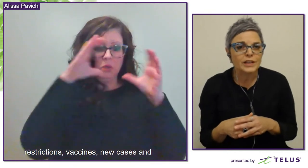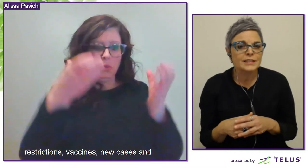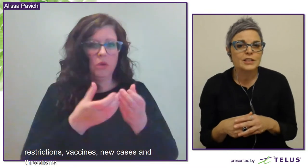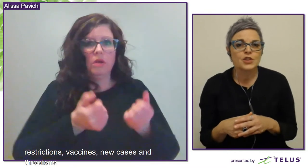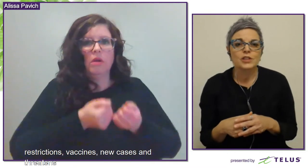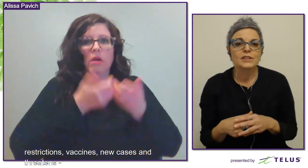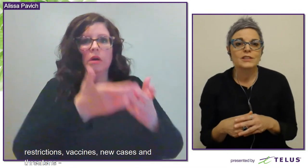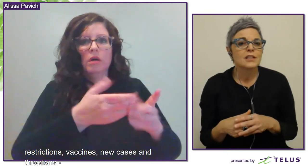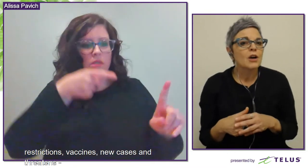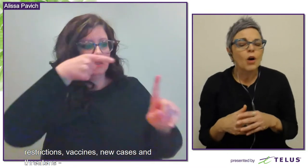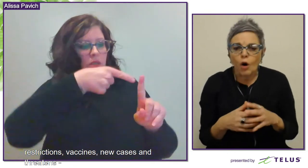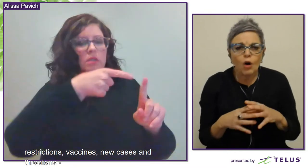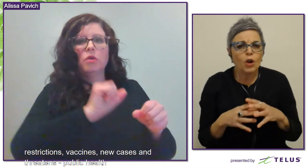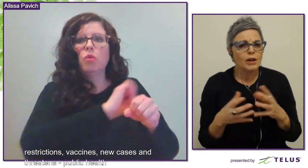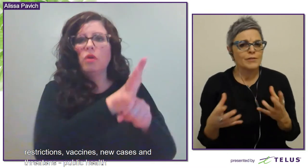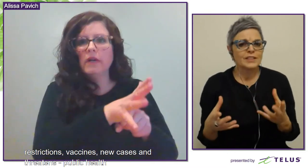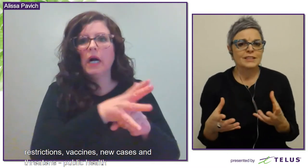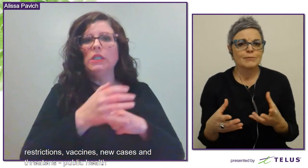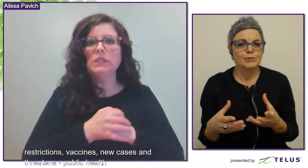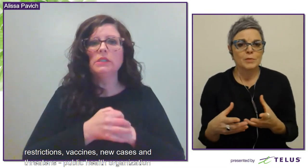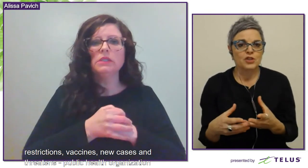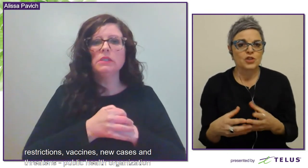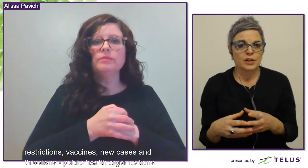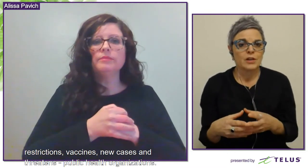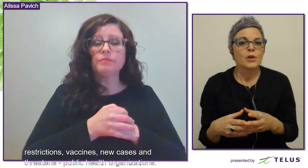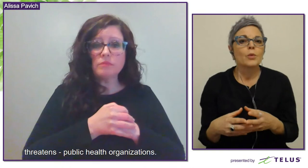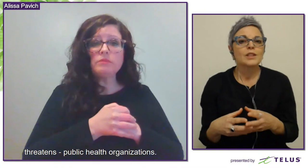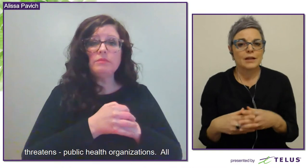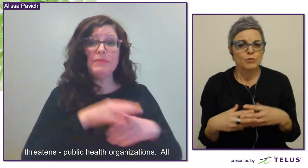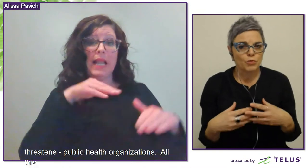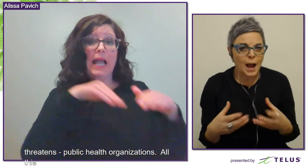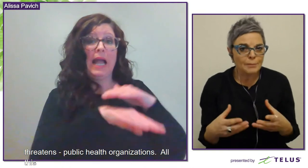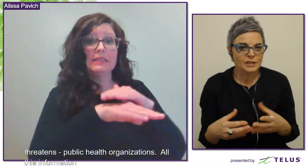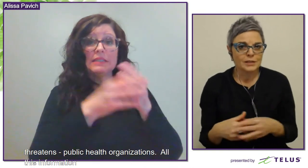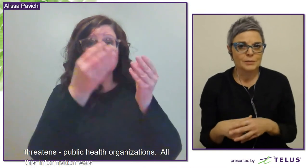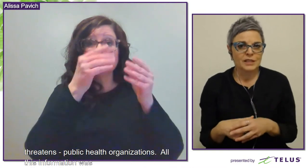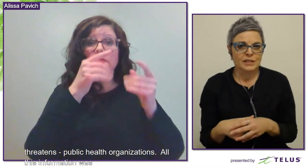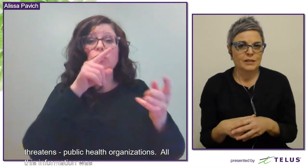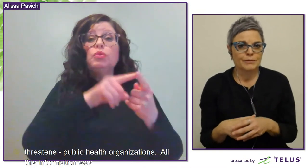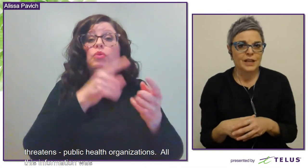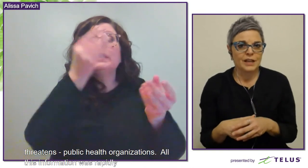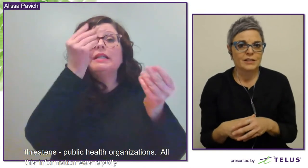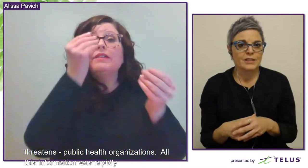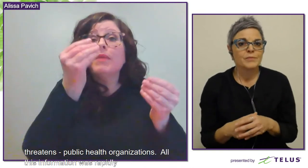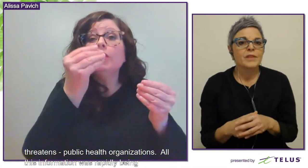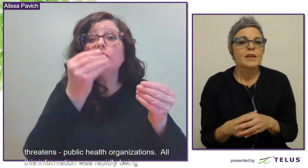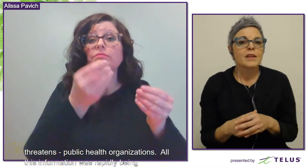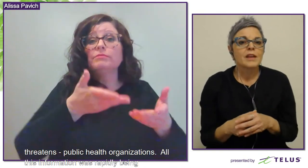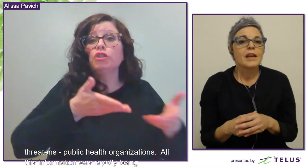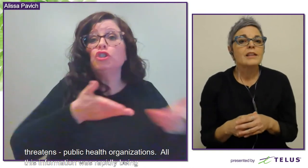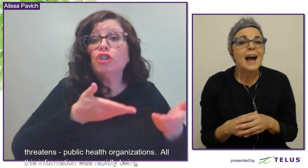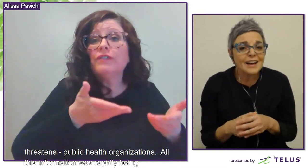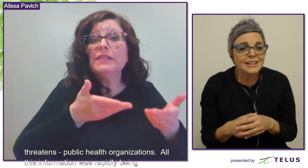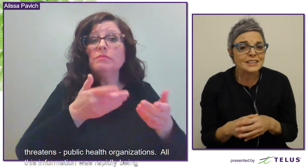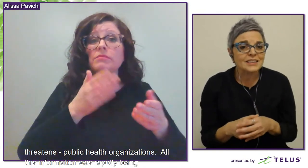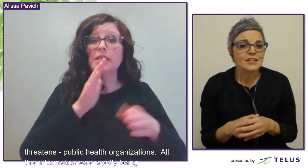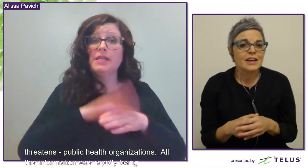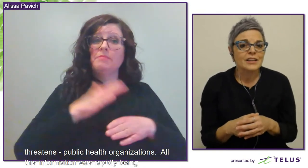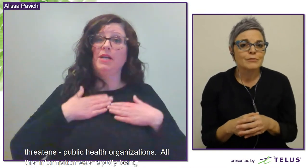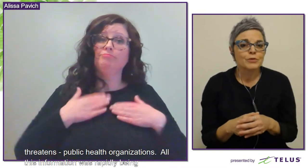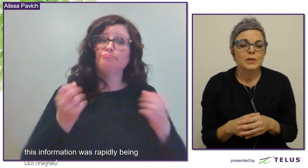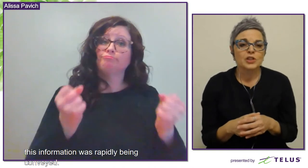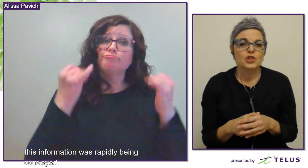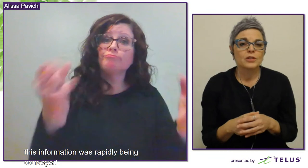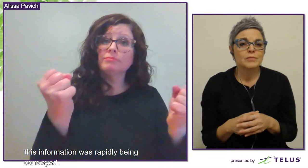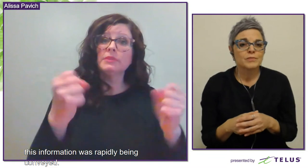health organizations, all of this information was rapidly being conveyed. And access to